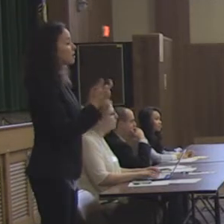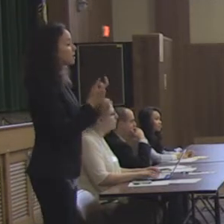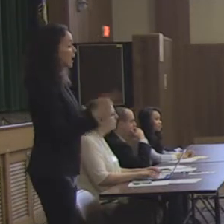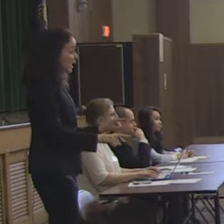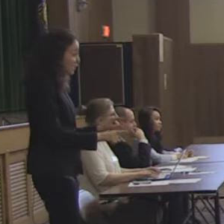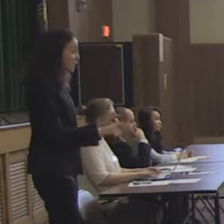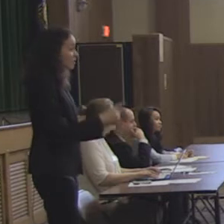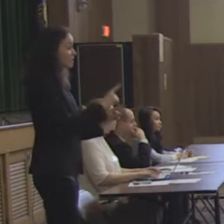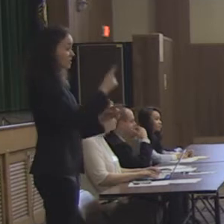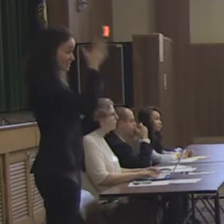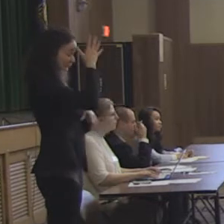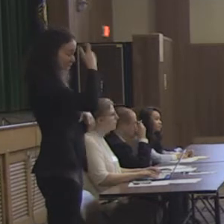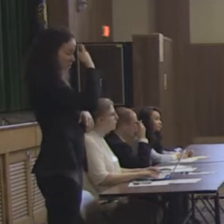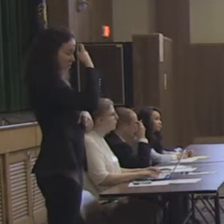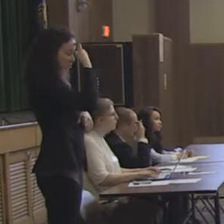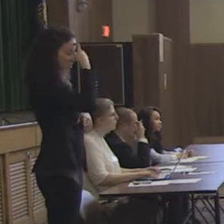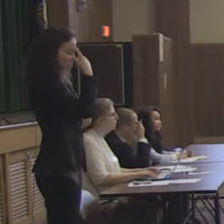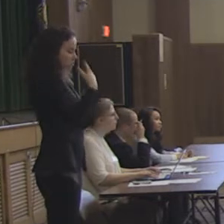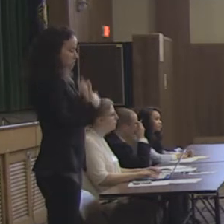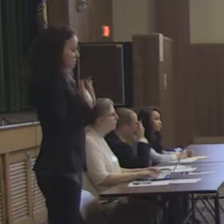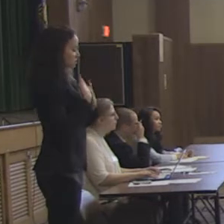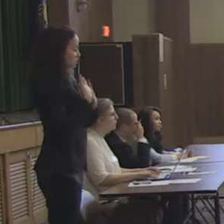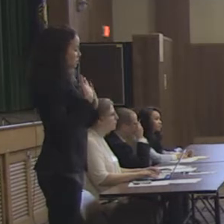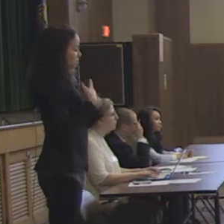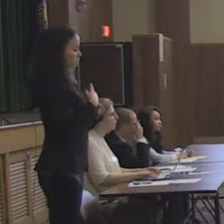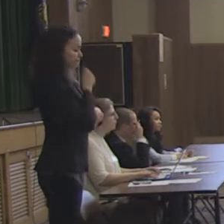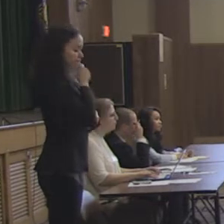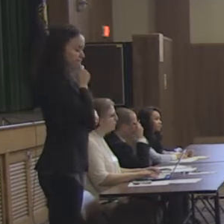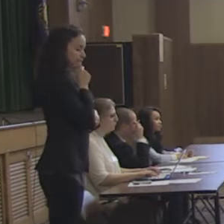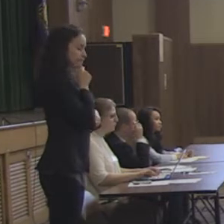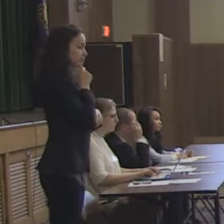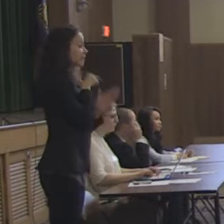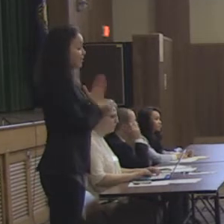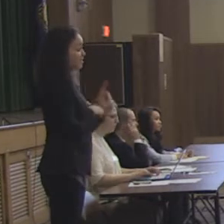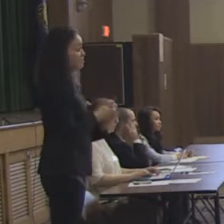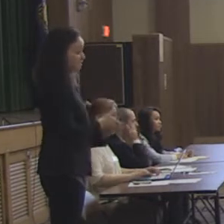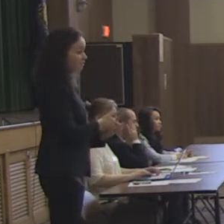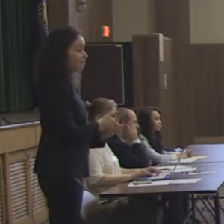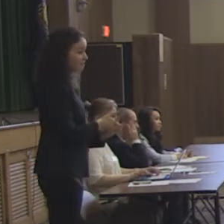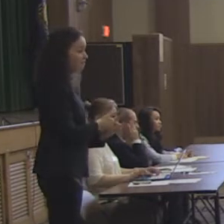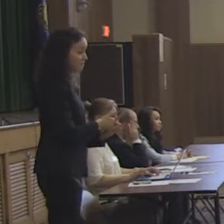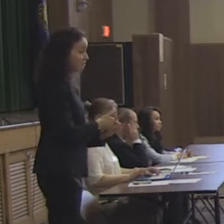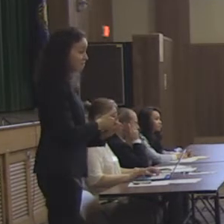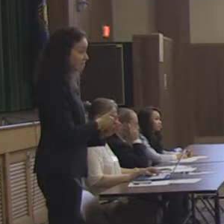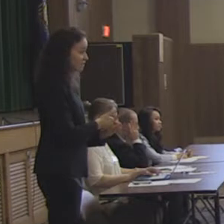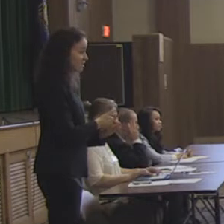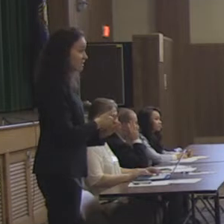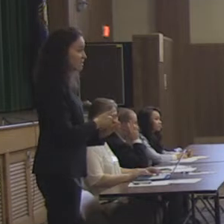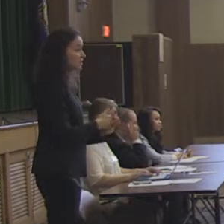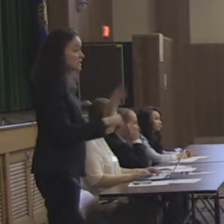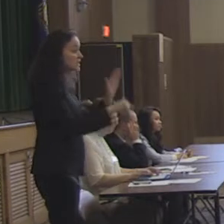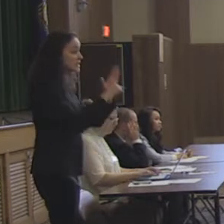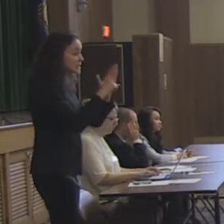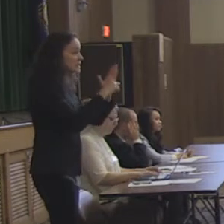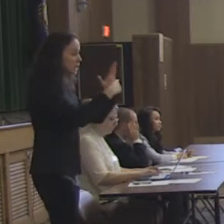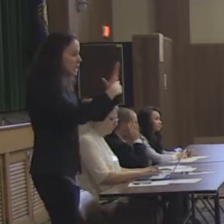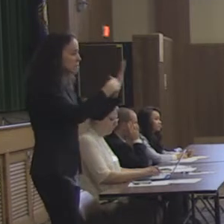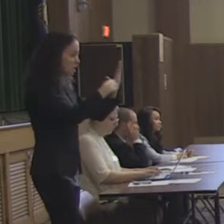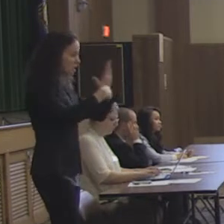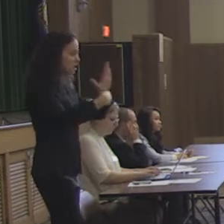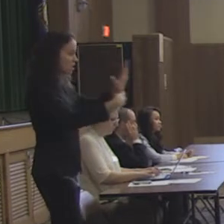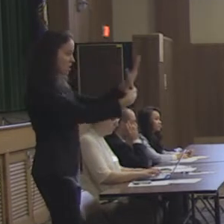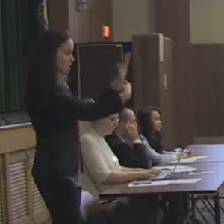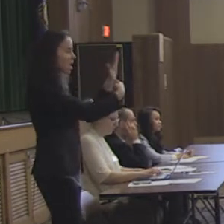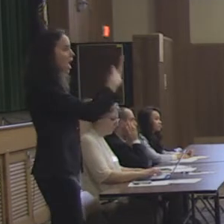life, eventually, years ago. It's very difficult. So I know that there's stigma, and I know that there's difficulty